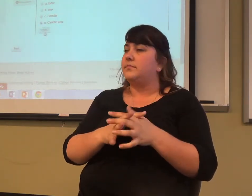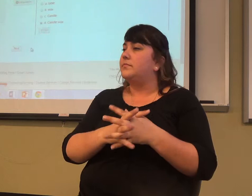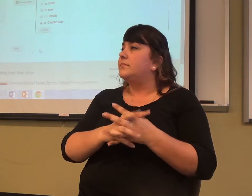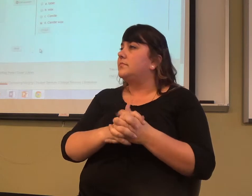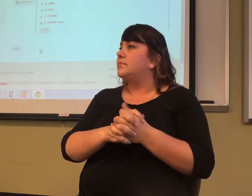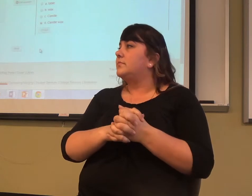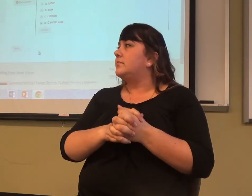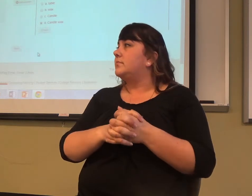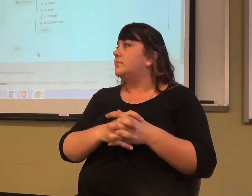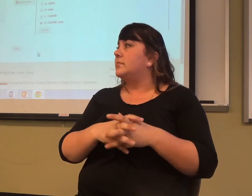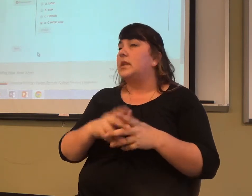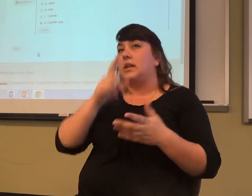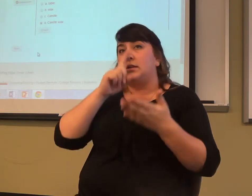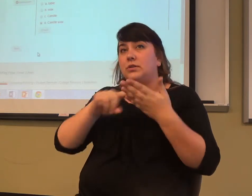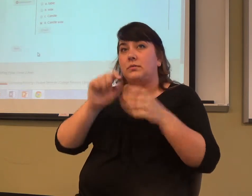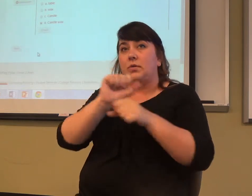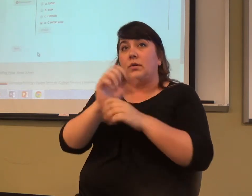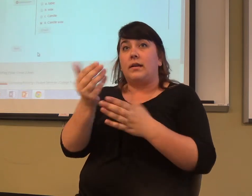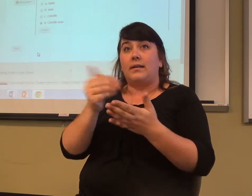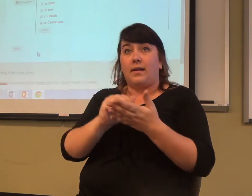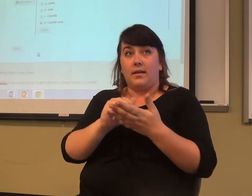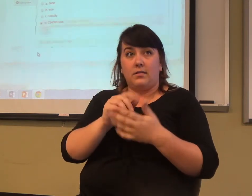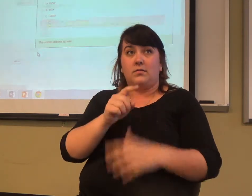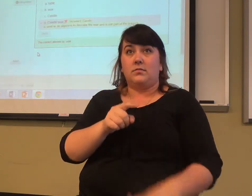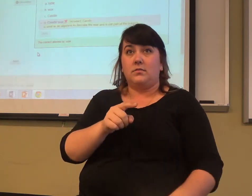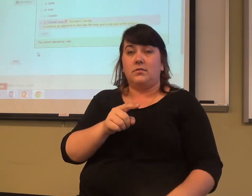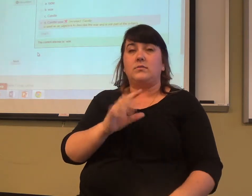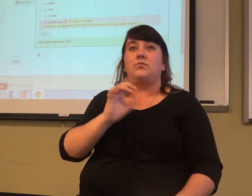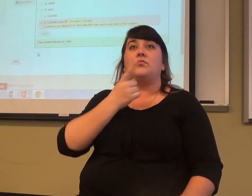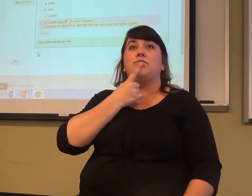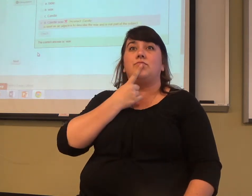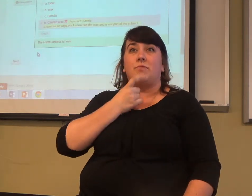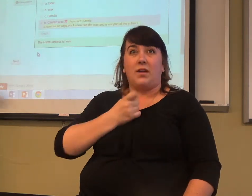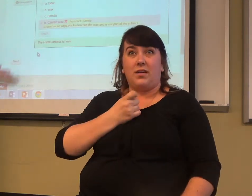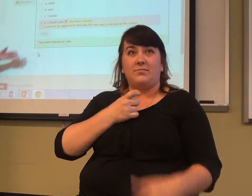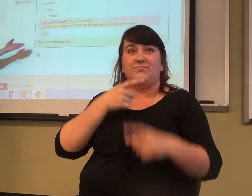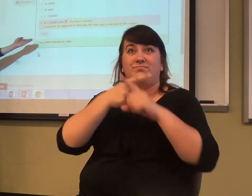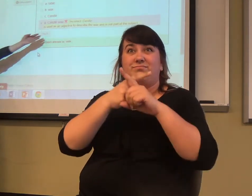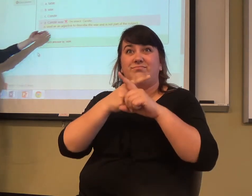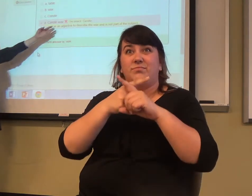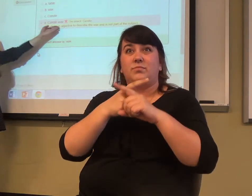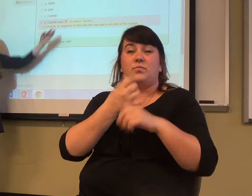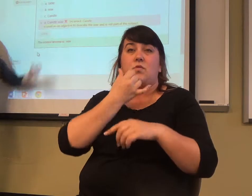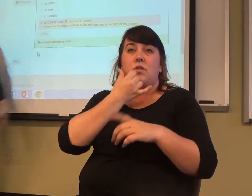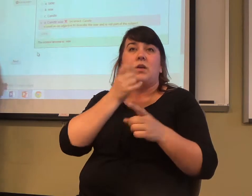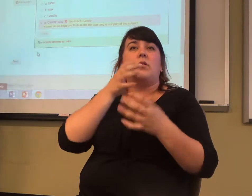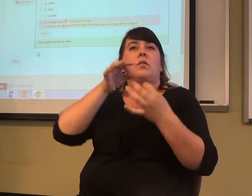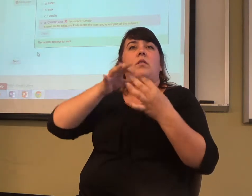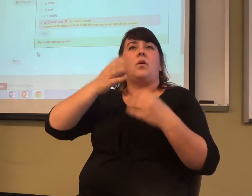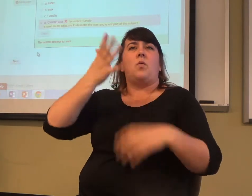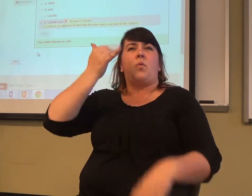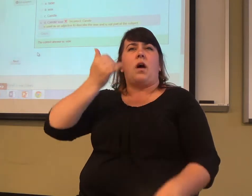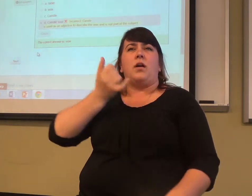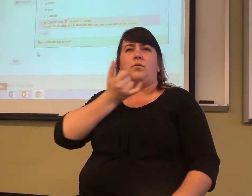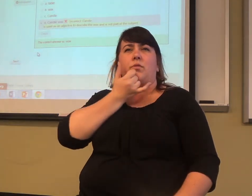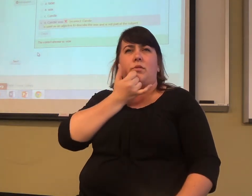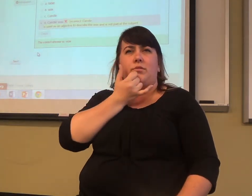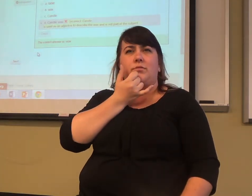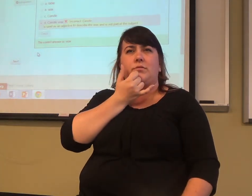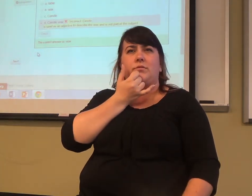If I check my work again and I've gotten it incorrect, it's going to give me some feedback as to why I got it incorrect, so I can use